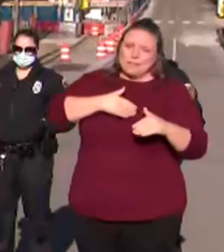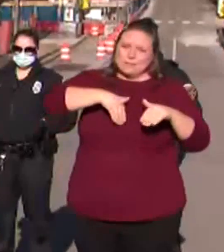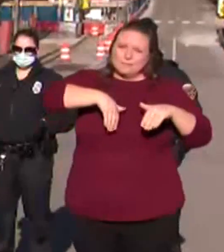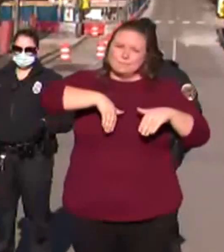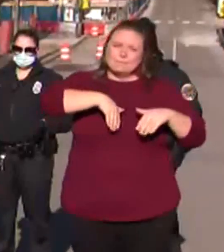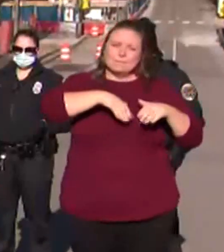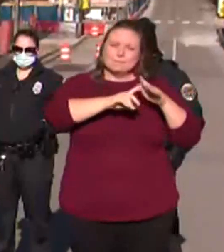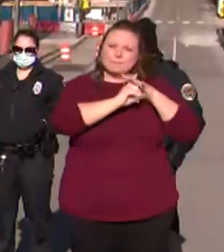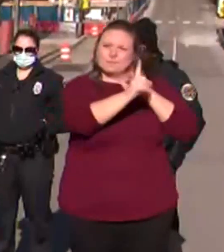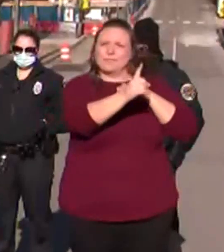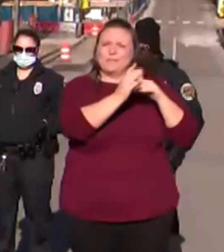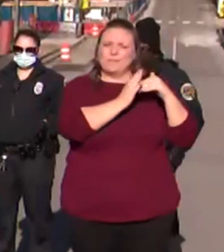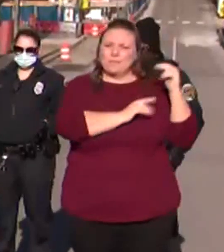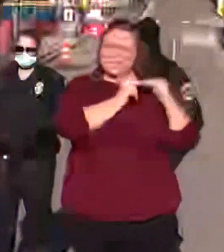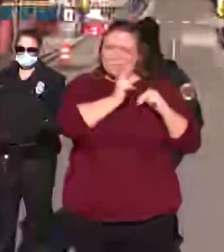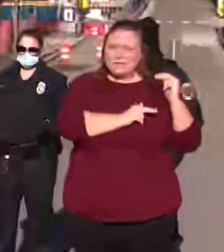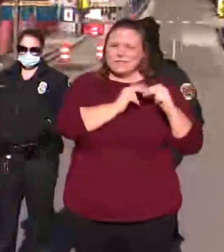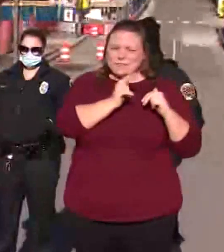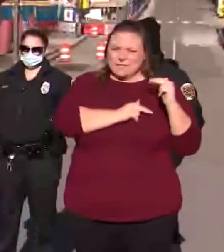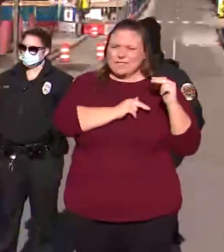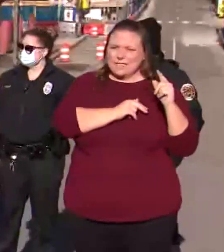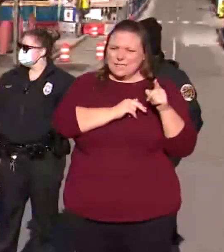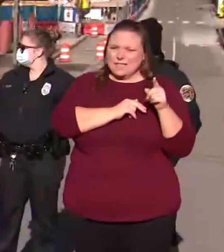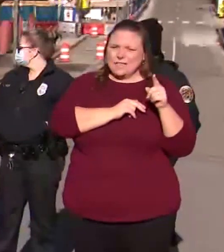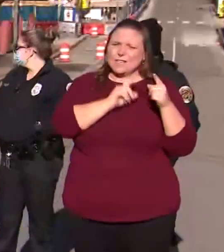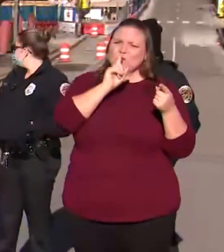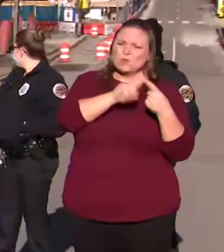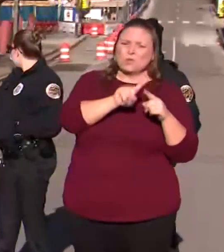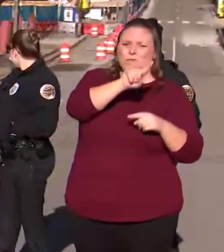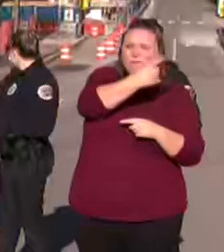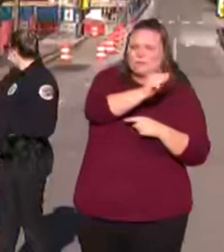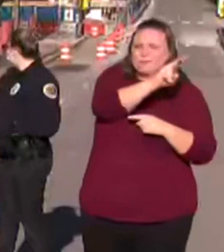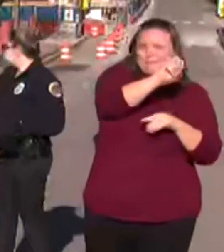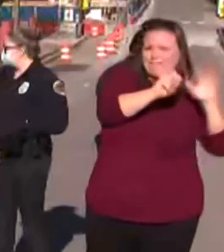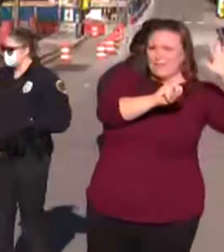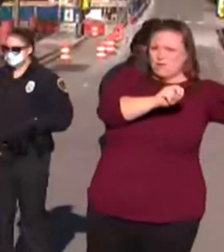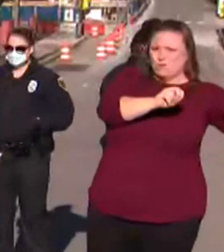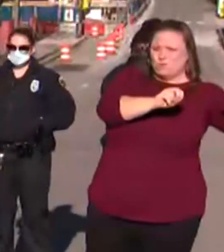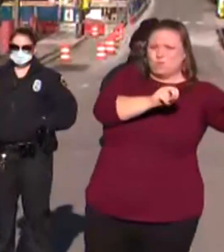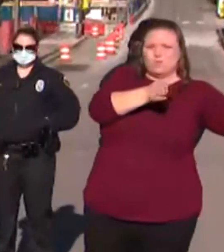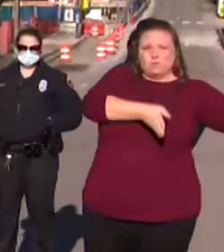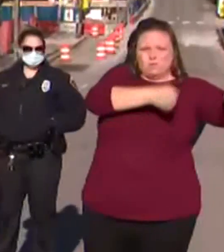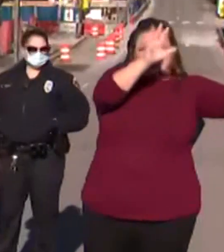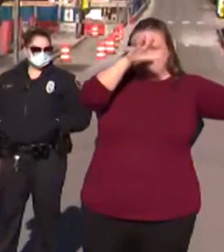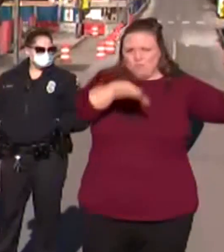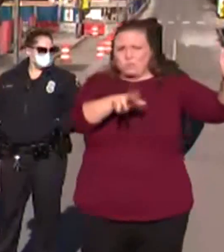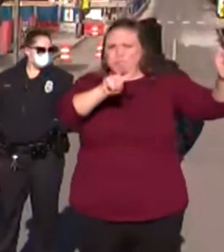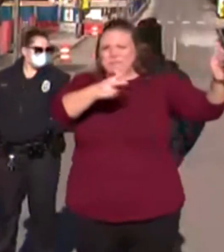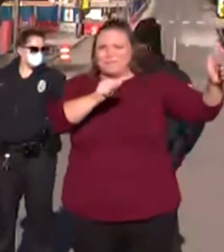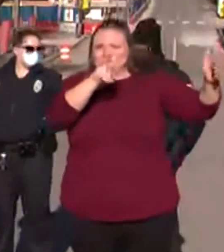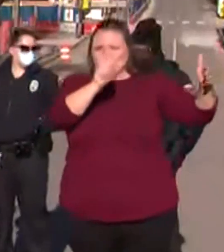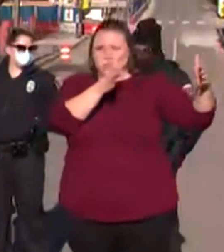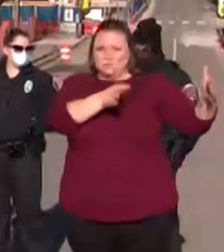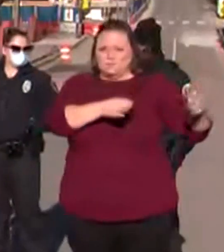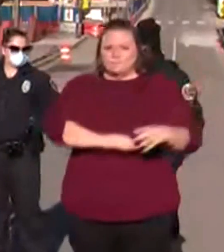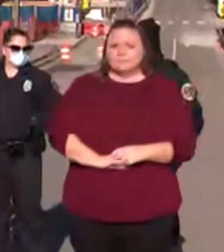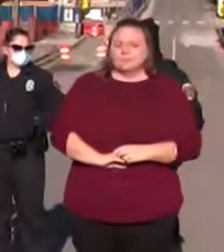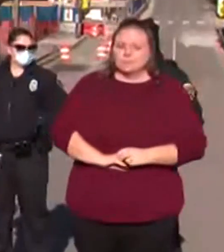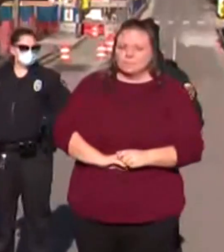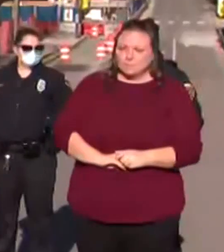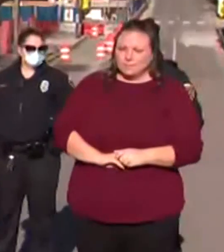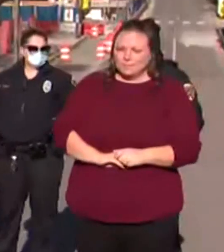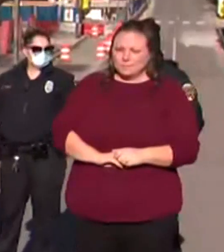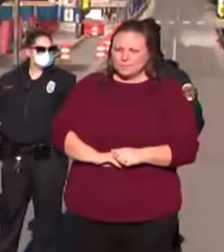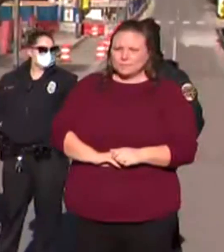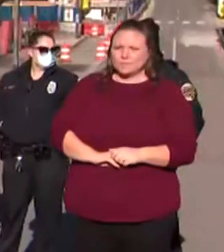building to the what would have been the First Avenue side to keep them off of the street with the RV. After